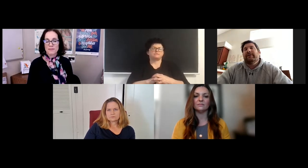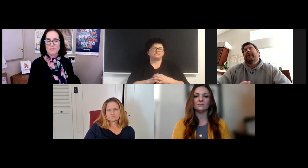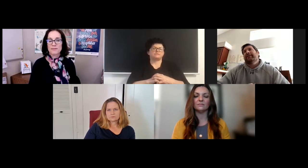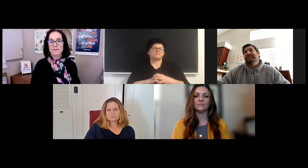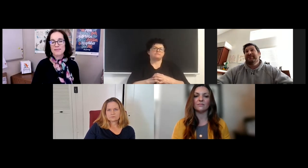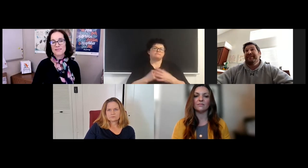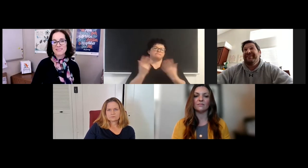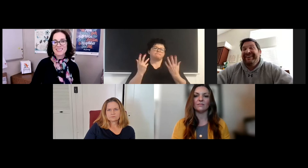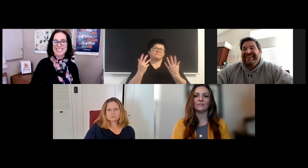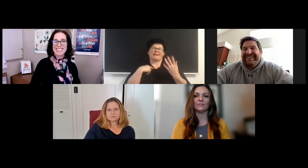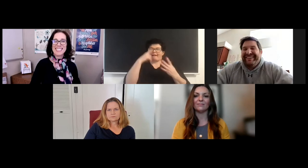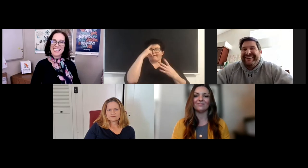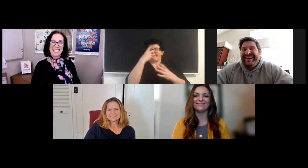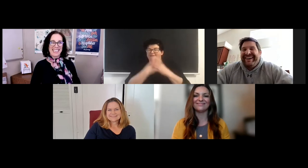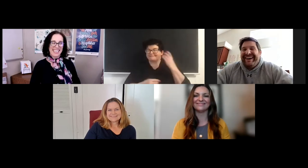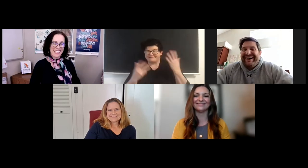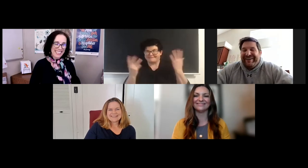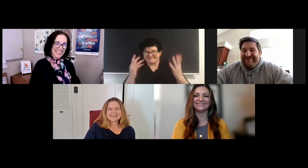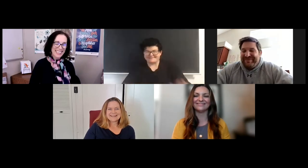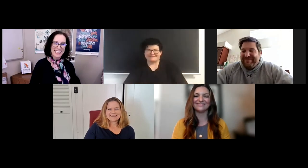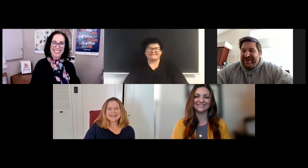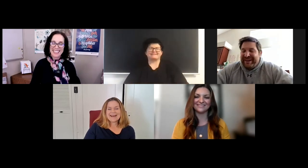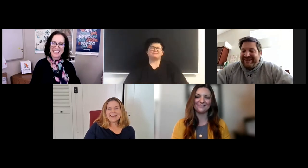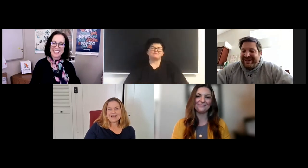so I lost my train of thought.